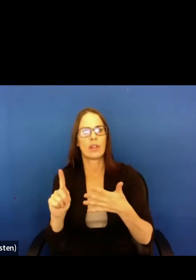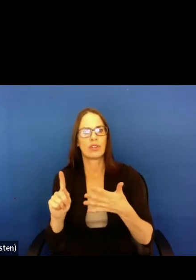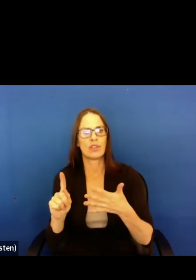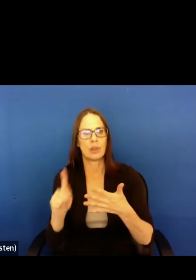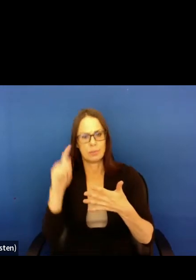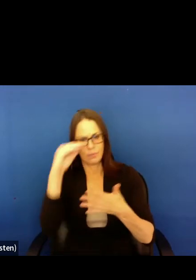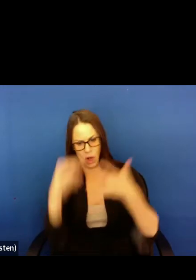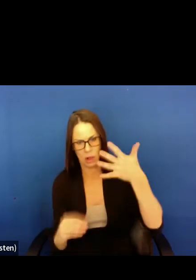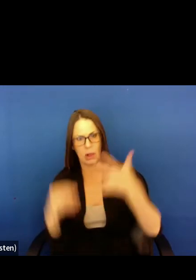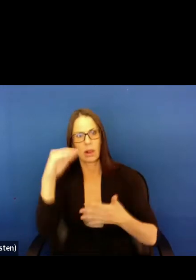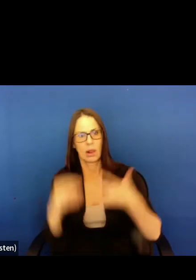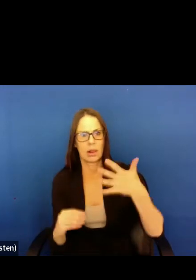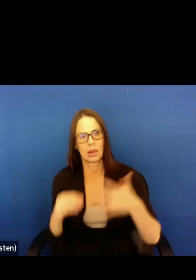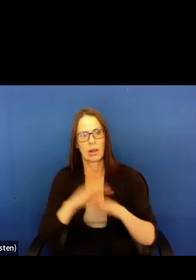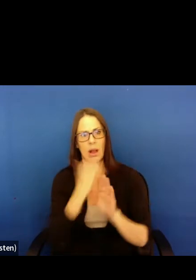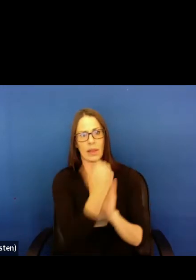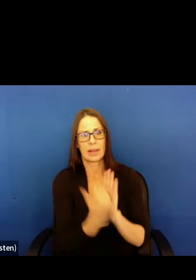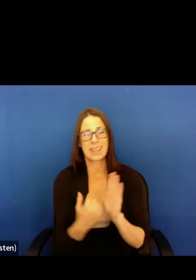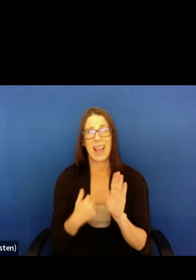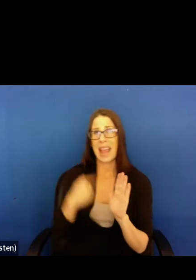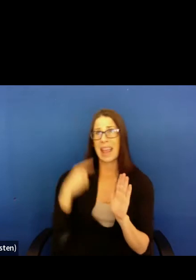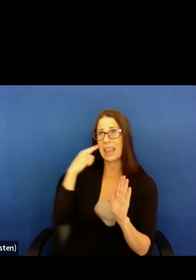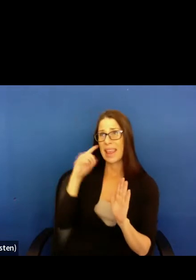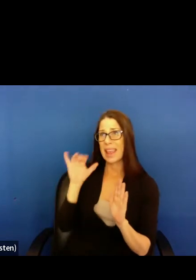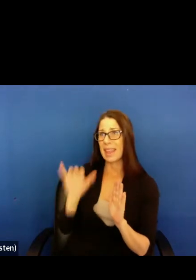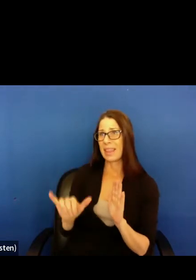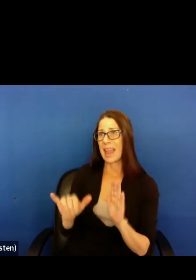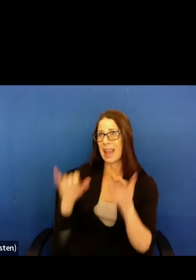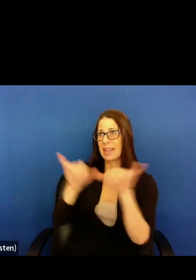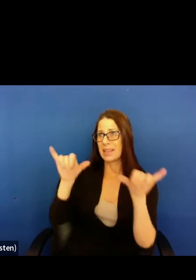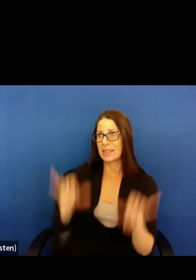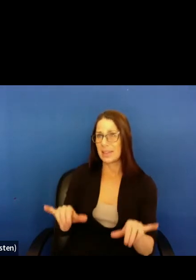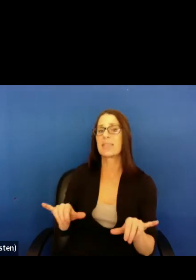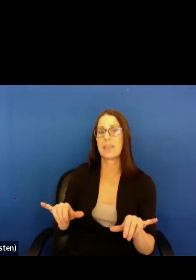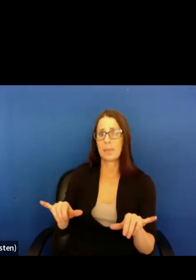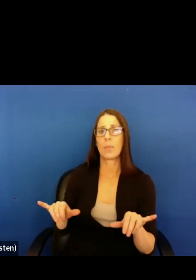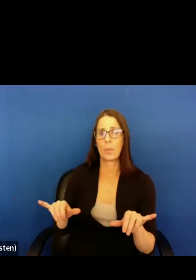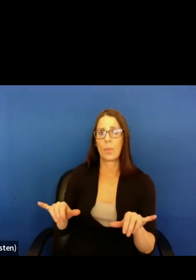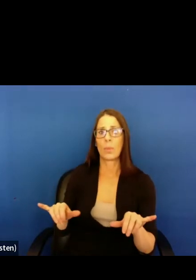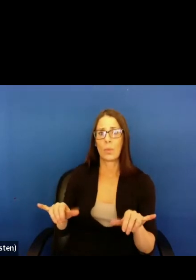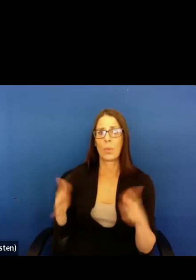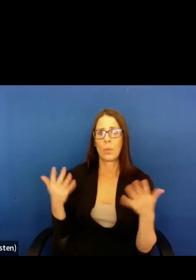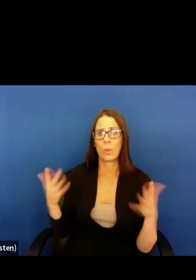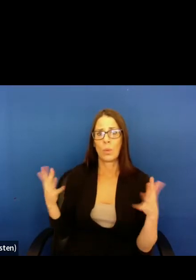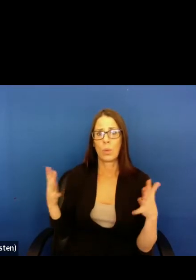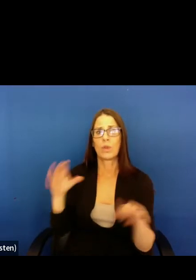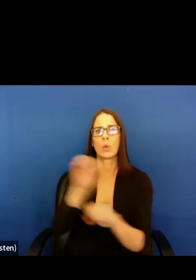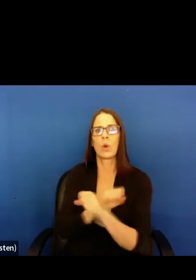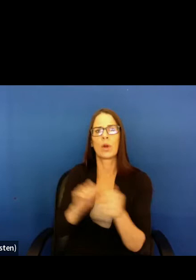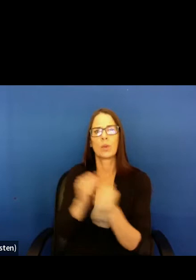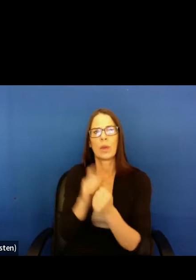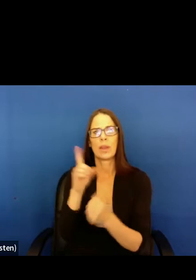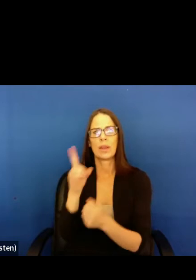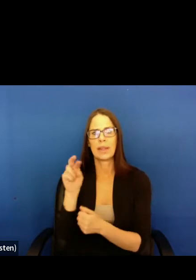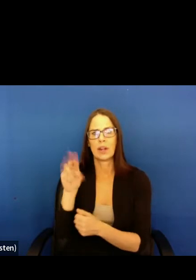priority scale or system was worked with the DRC as well as the